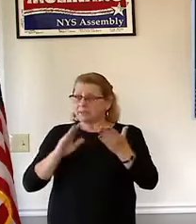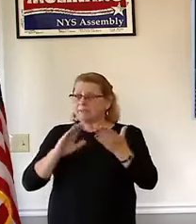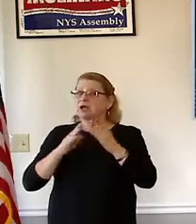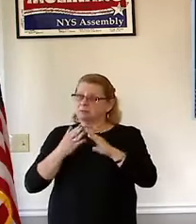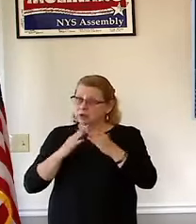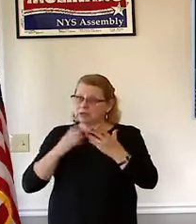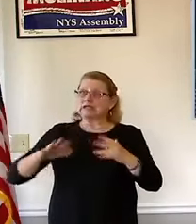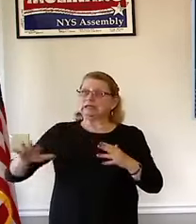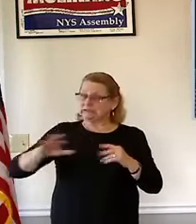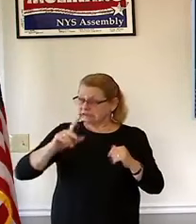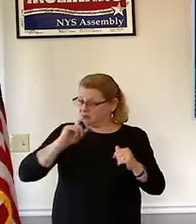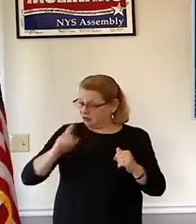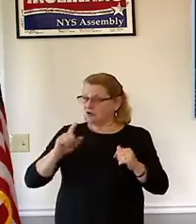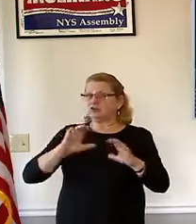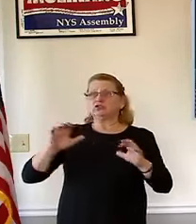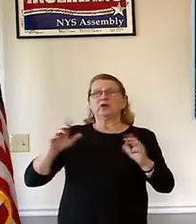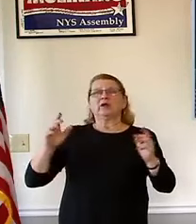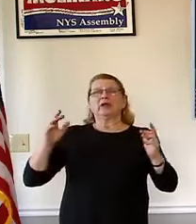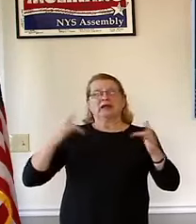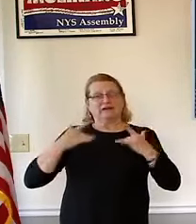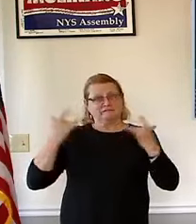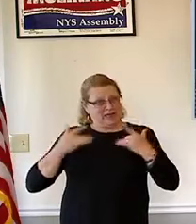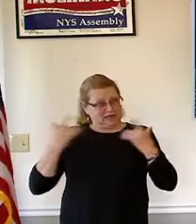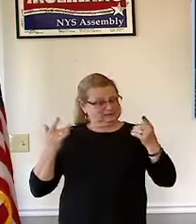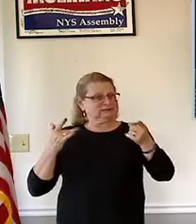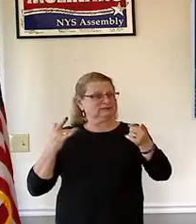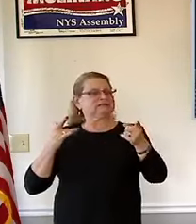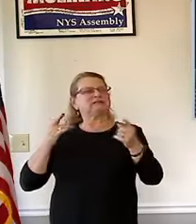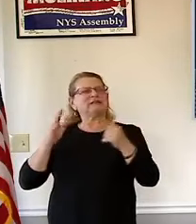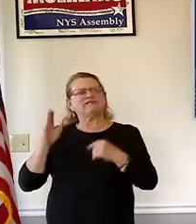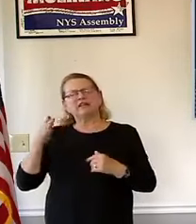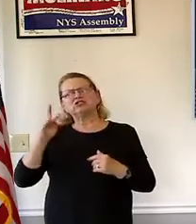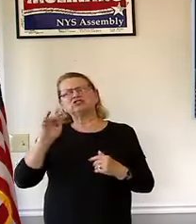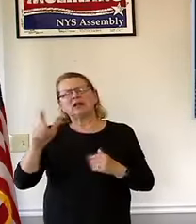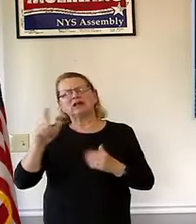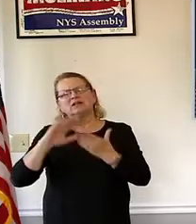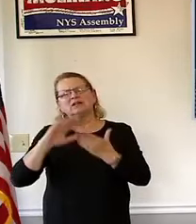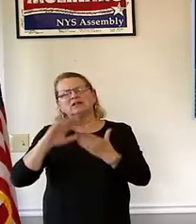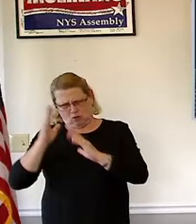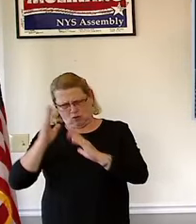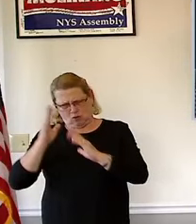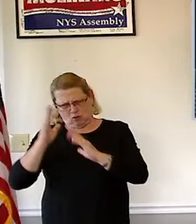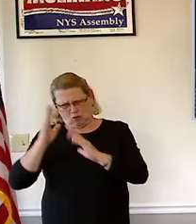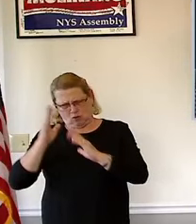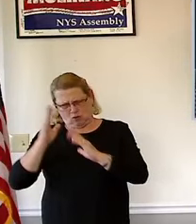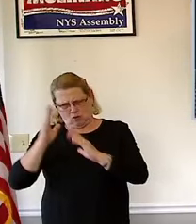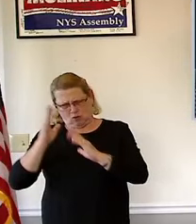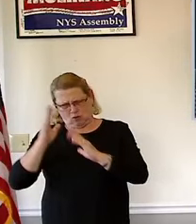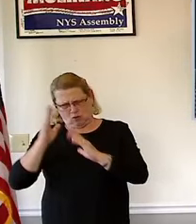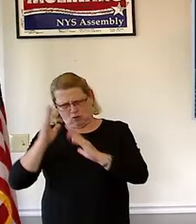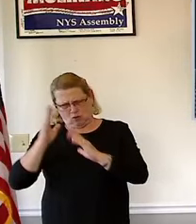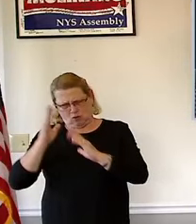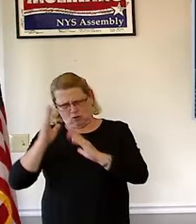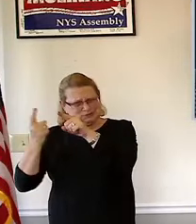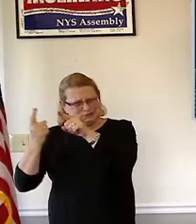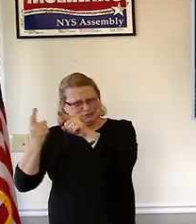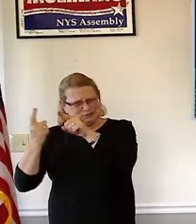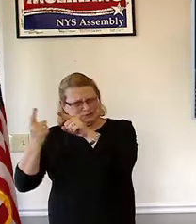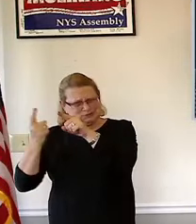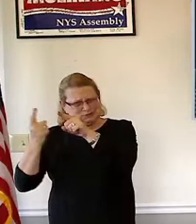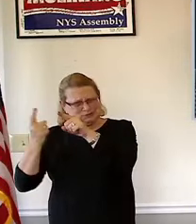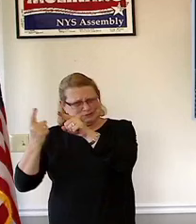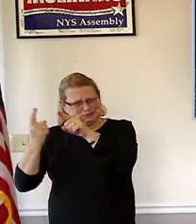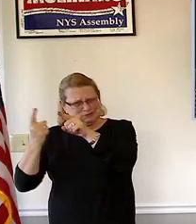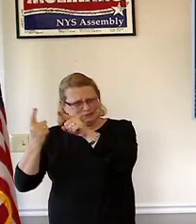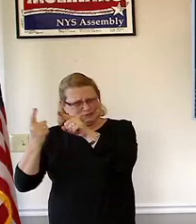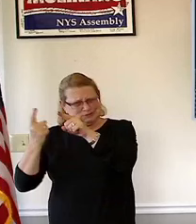the town of East Fishkill is having its fireworks display car-based. So keep an eye out. Try to take advantage of the opportunity. And as we've always said